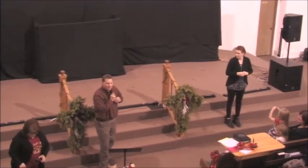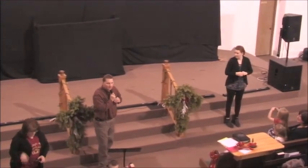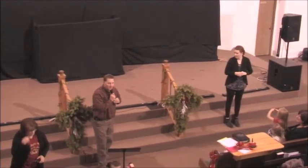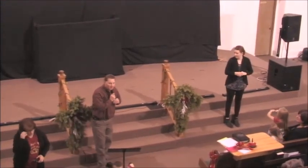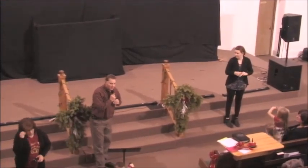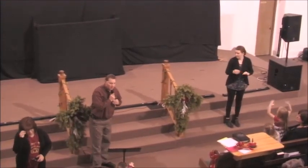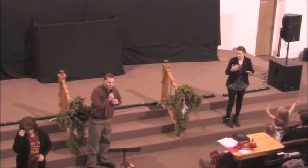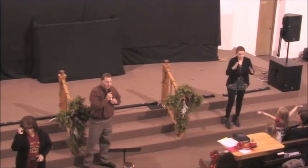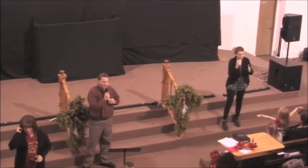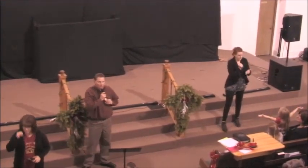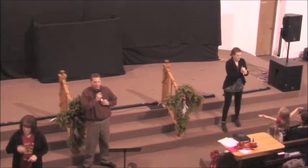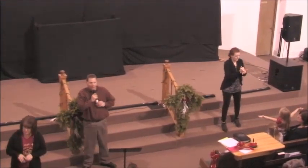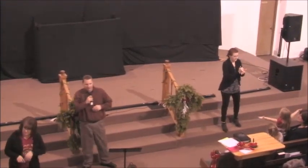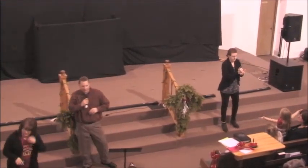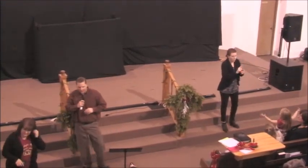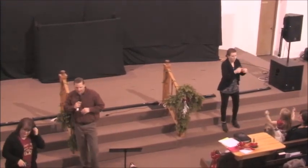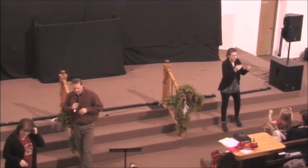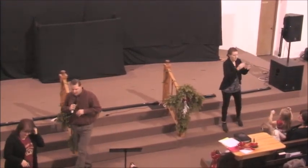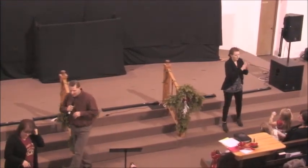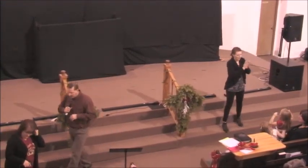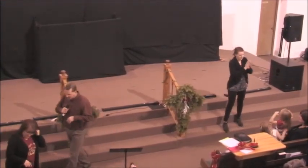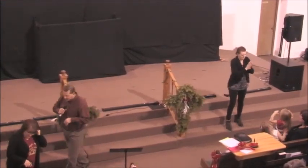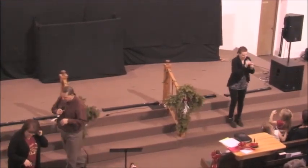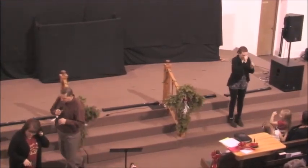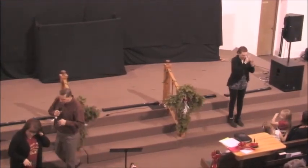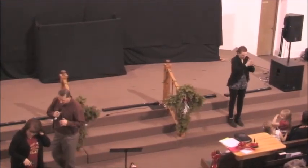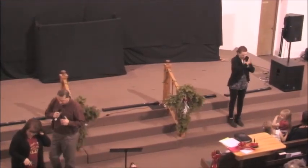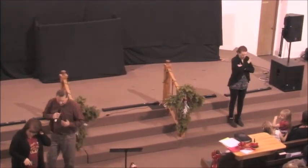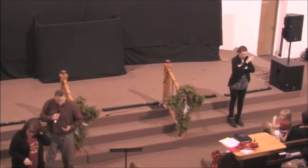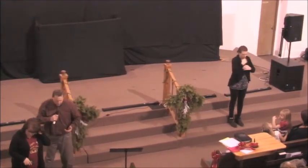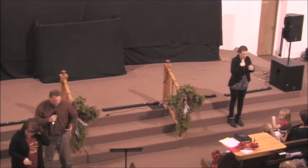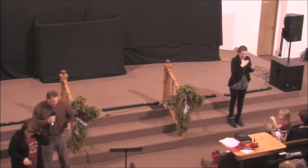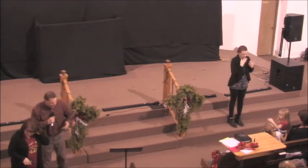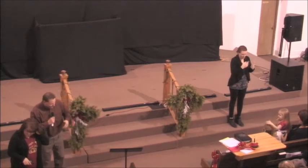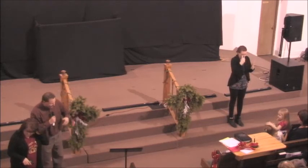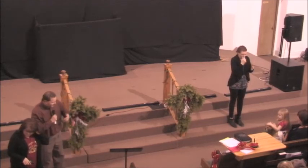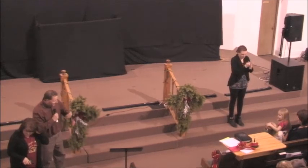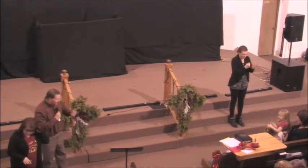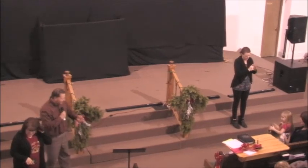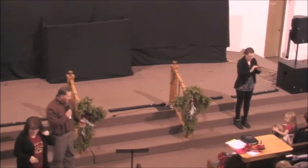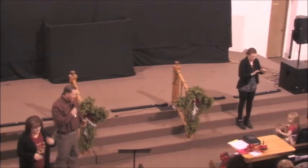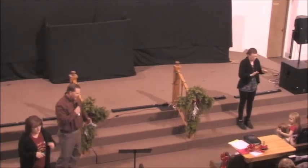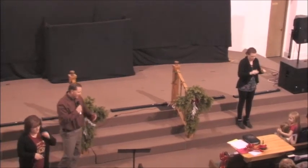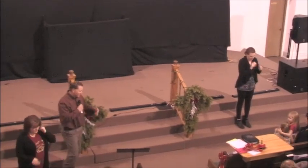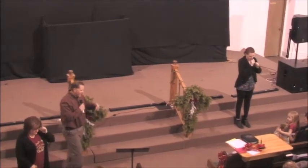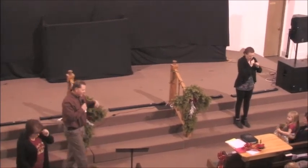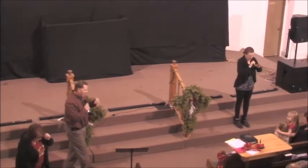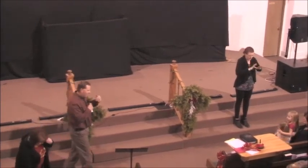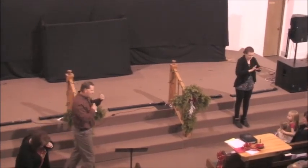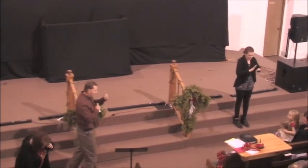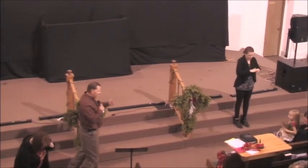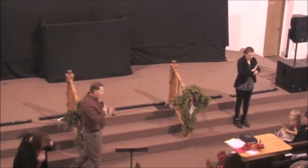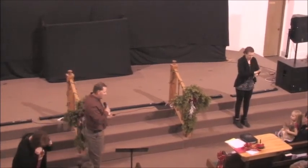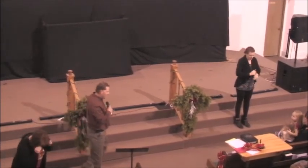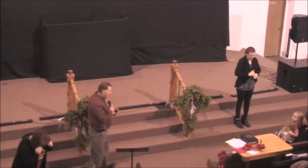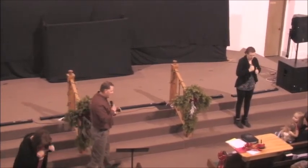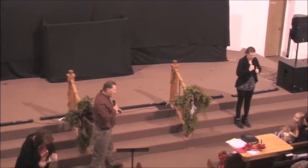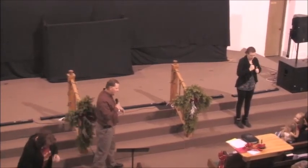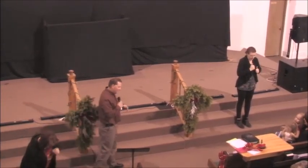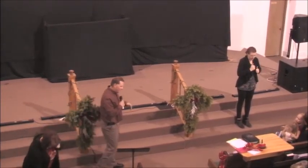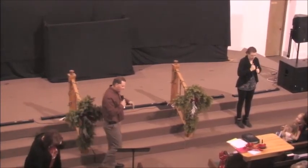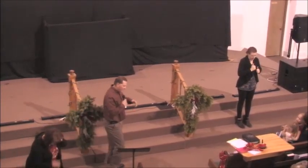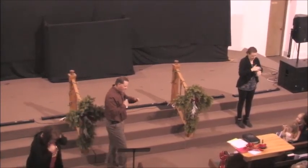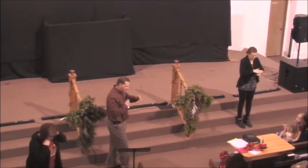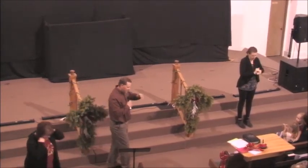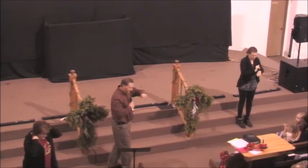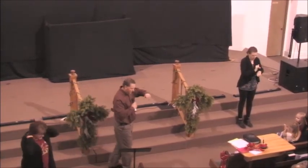No, amen. Well, we'll just close out in prayer. Father God, we just thank you so much for these children. We thank you for the blessing upon their lives, the calling on each and every one of their